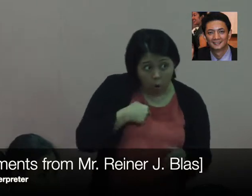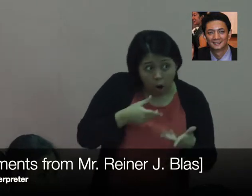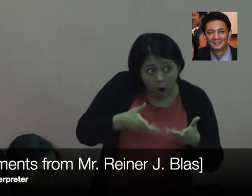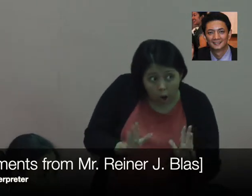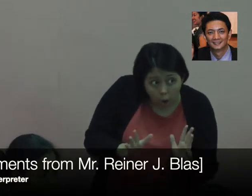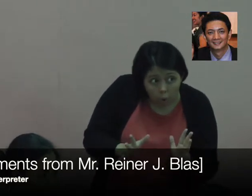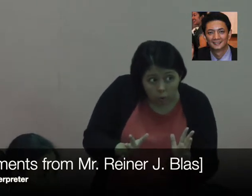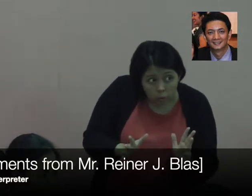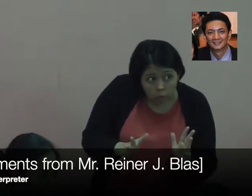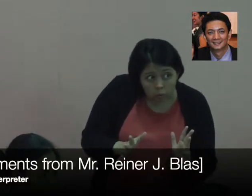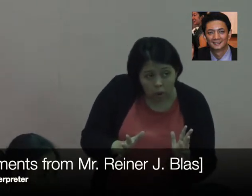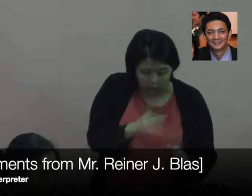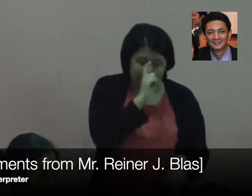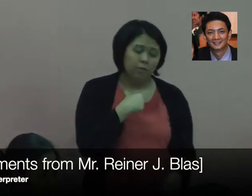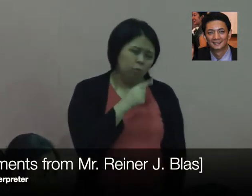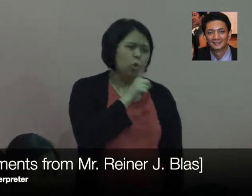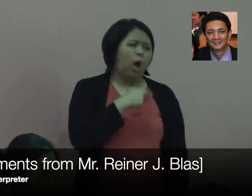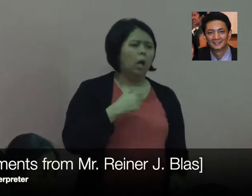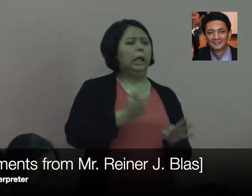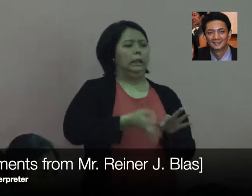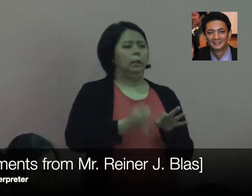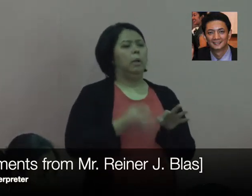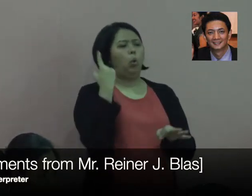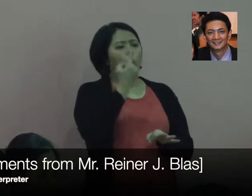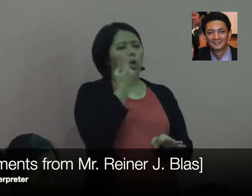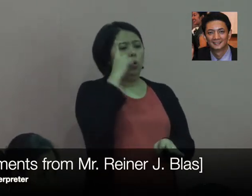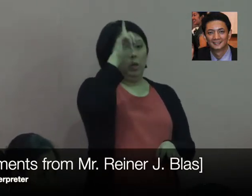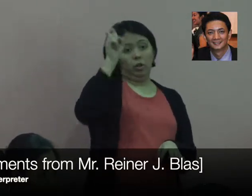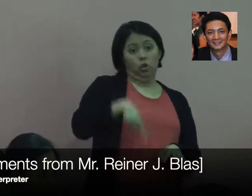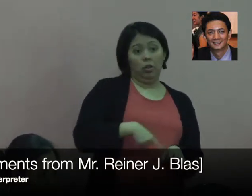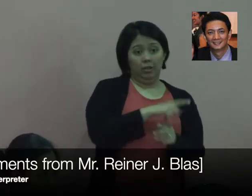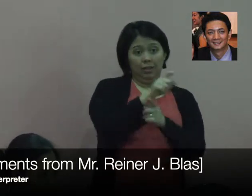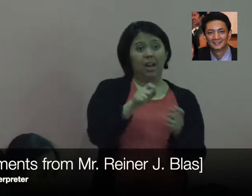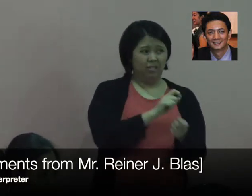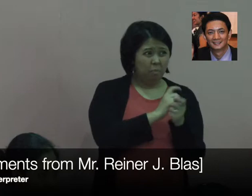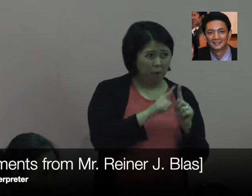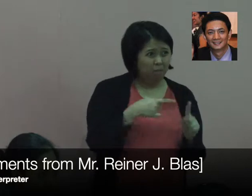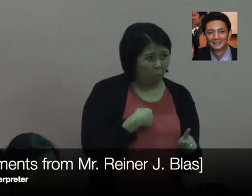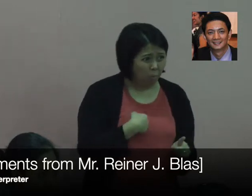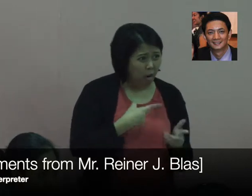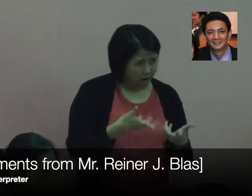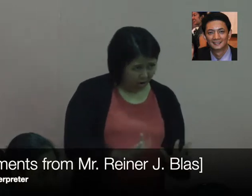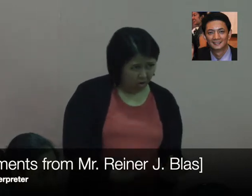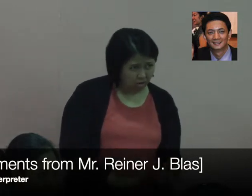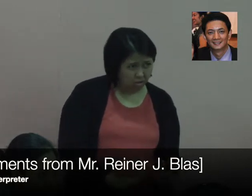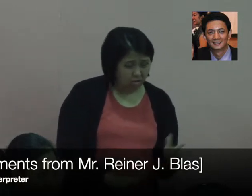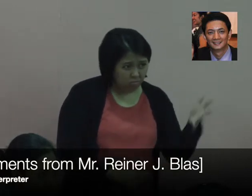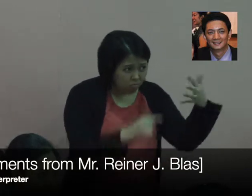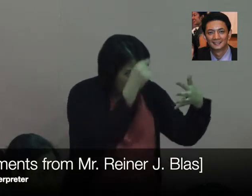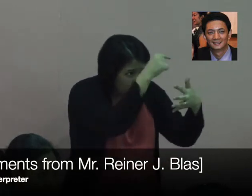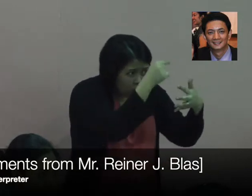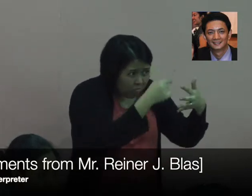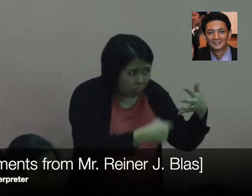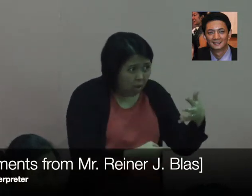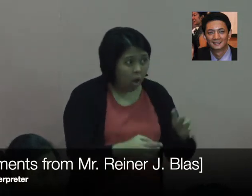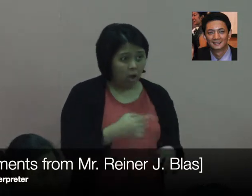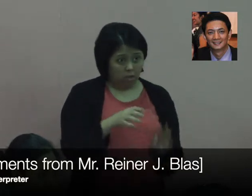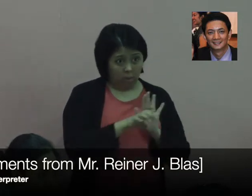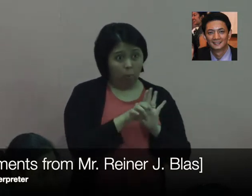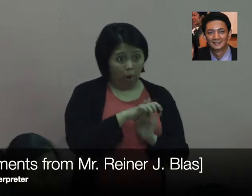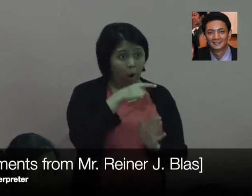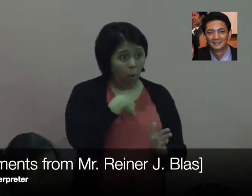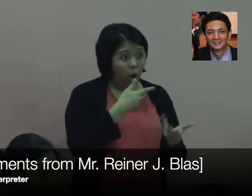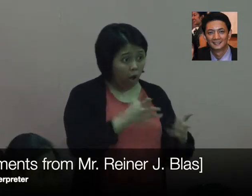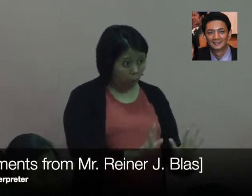siyempre, we will have just to interpret what is being asked to us. So are we allowed to give examples like, did